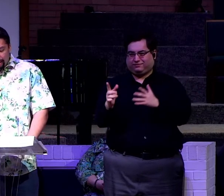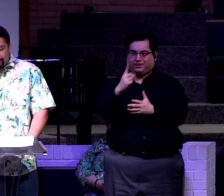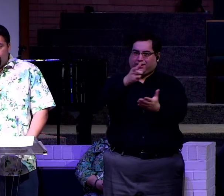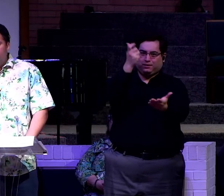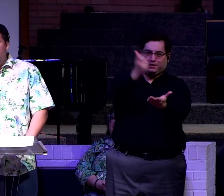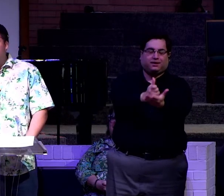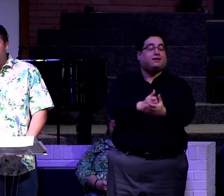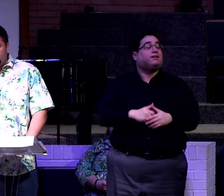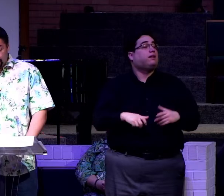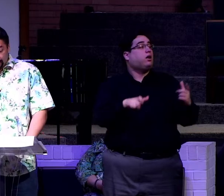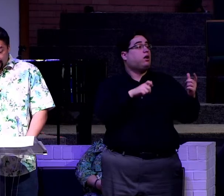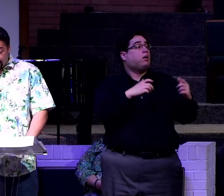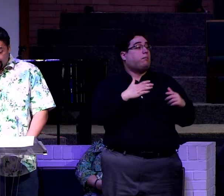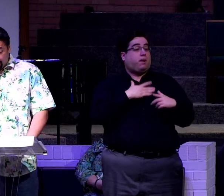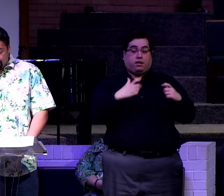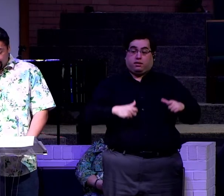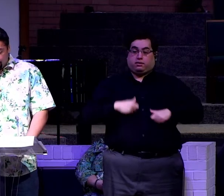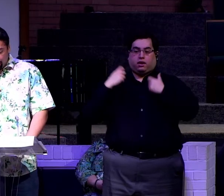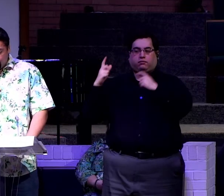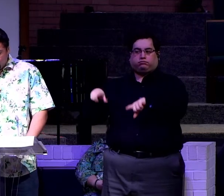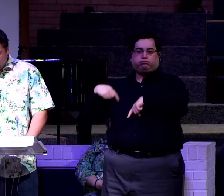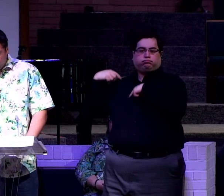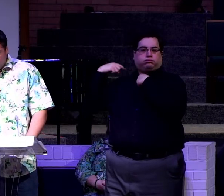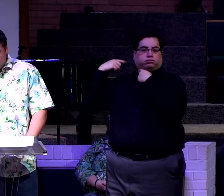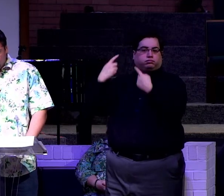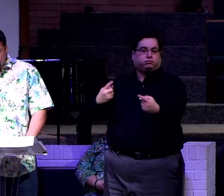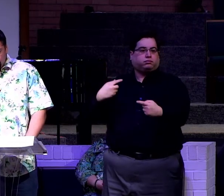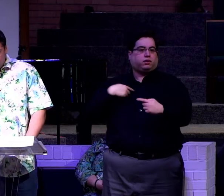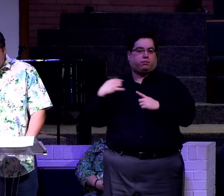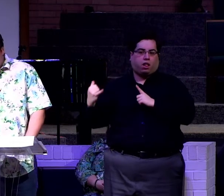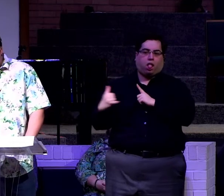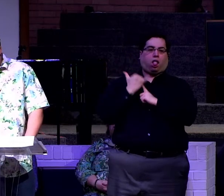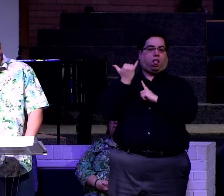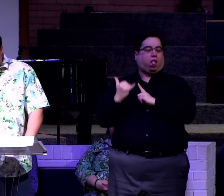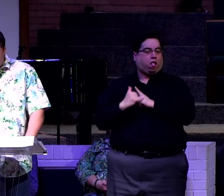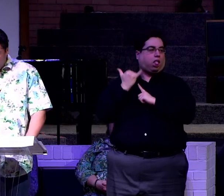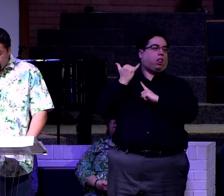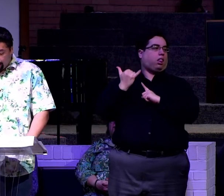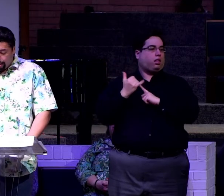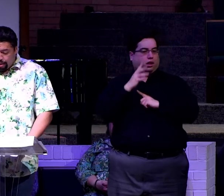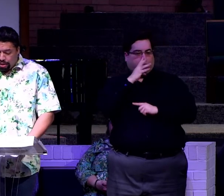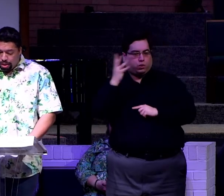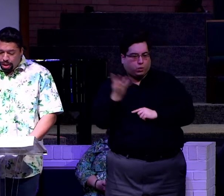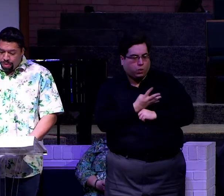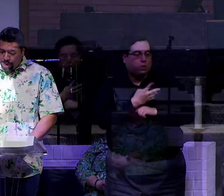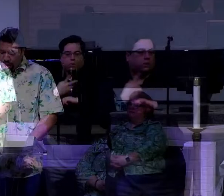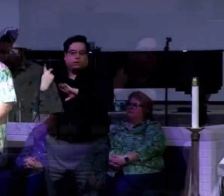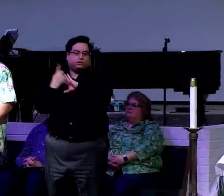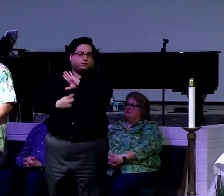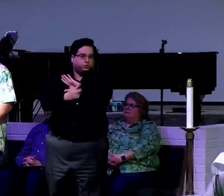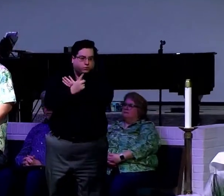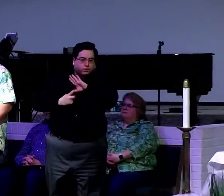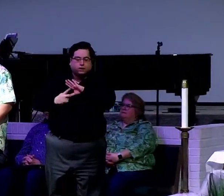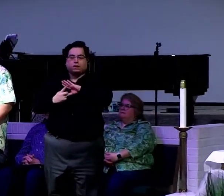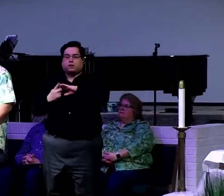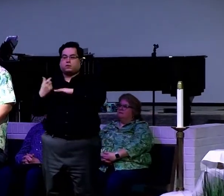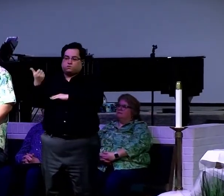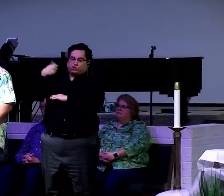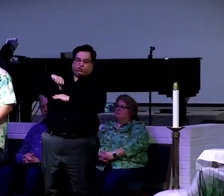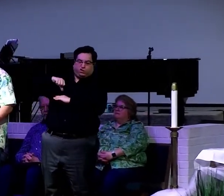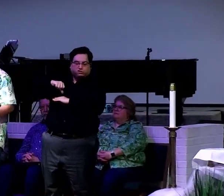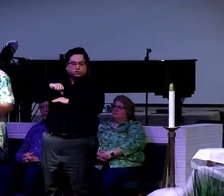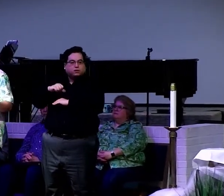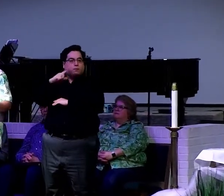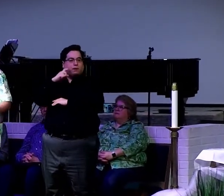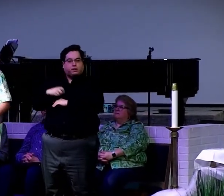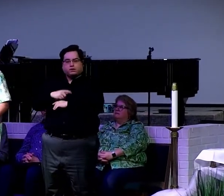All my life, and even to this day, I've been bullied, ignored, discriminated against, rejected